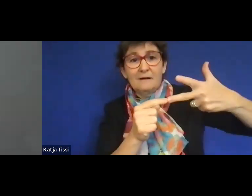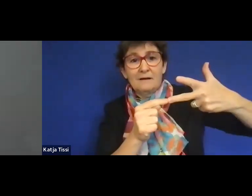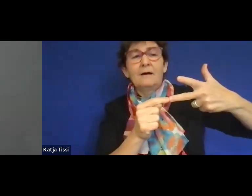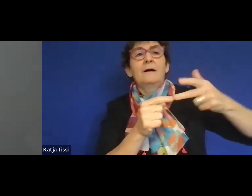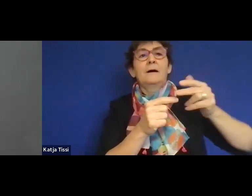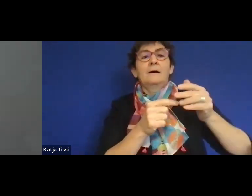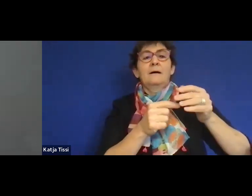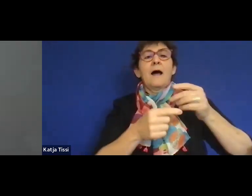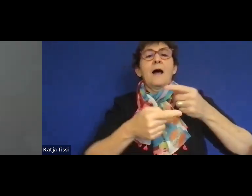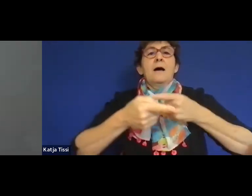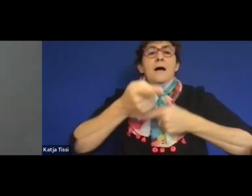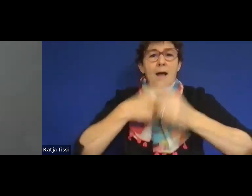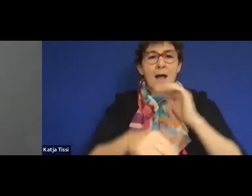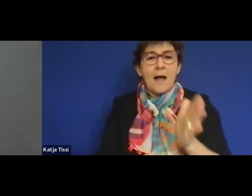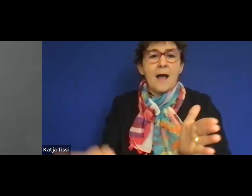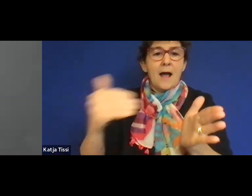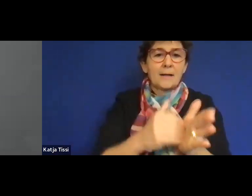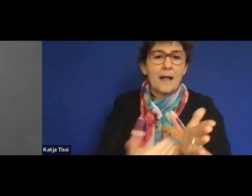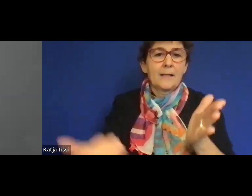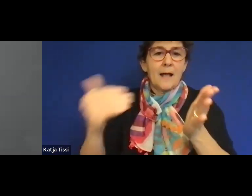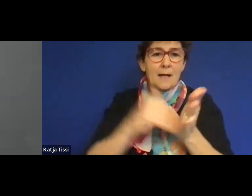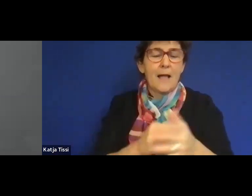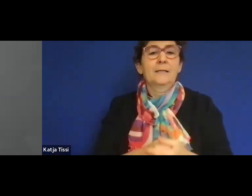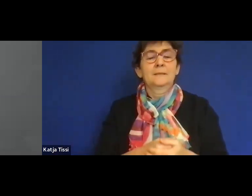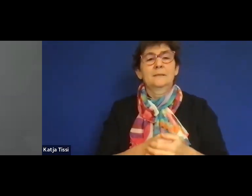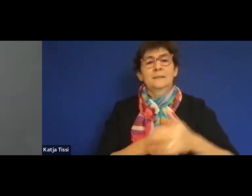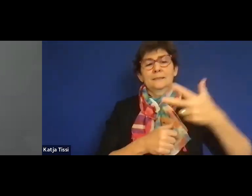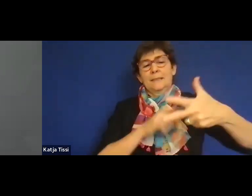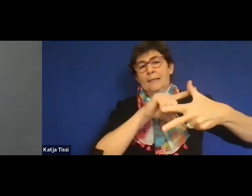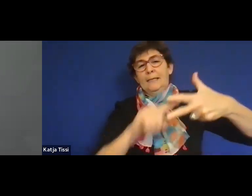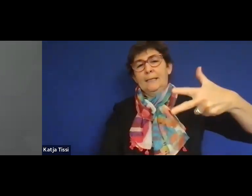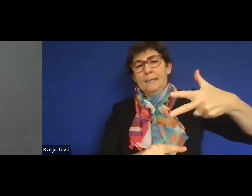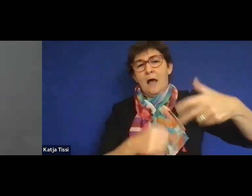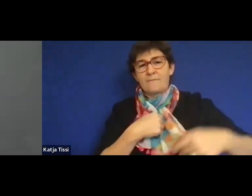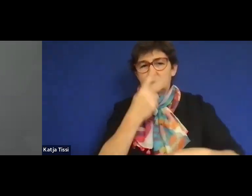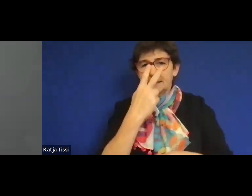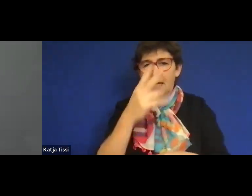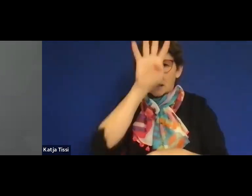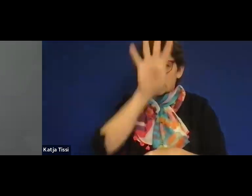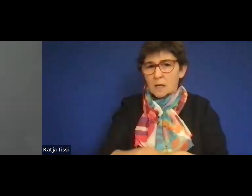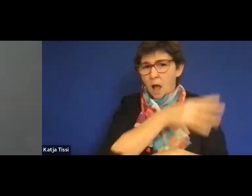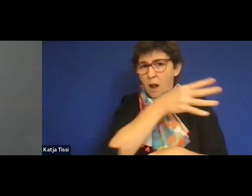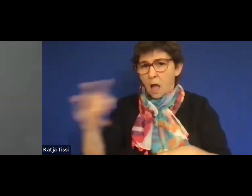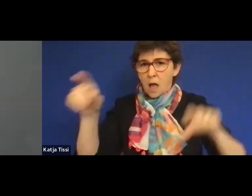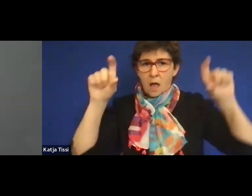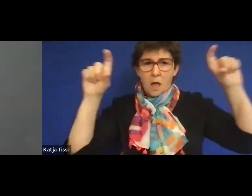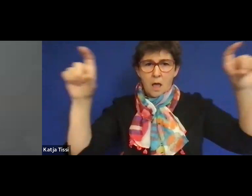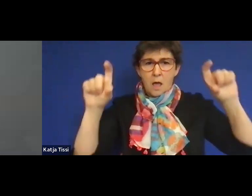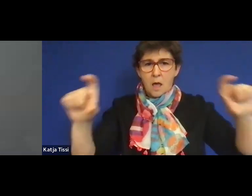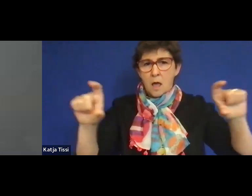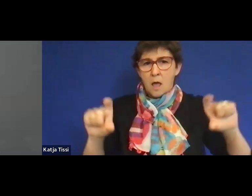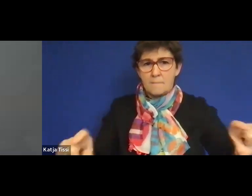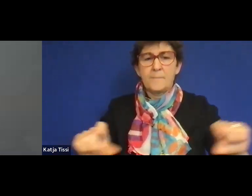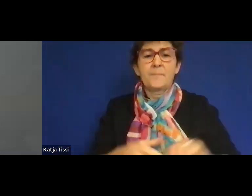particular sign, and then also repetition. And then the third kind, which is where they just restart the entire utterance over from the